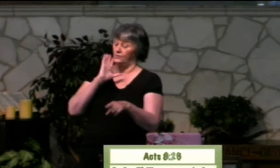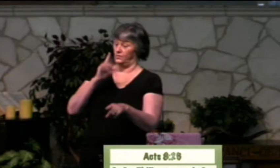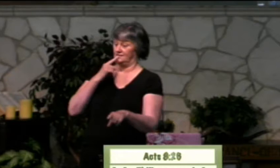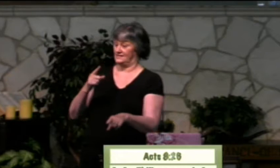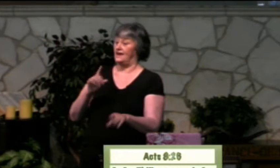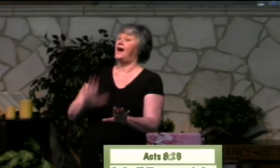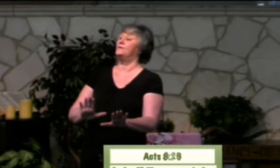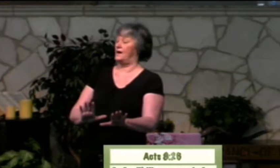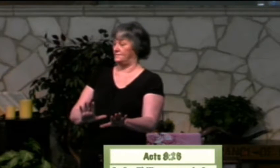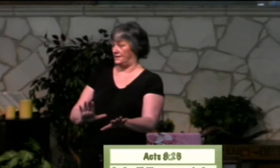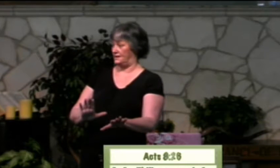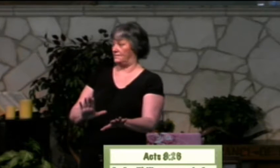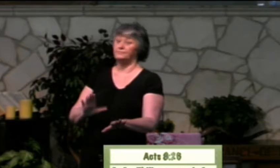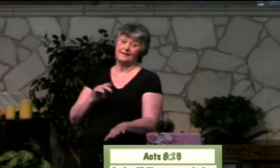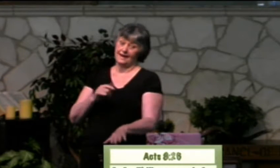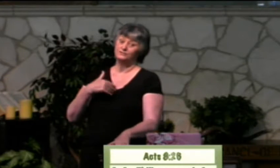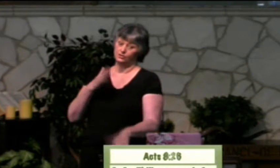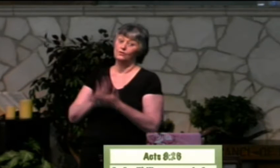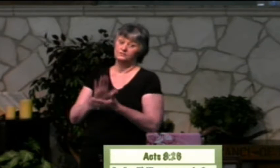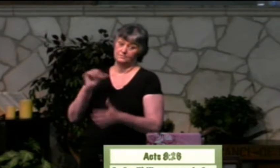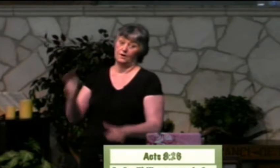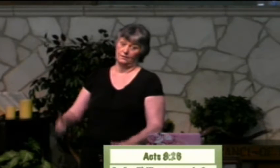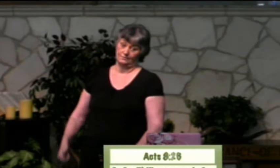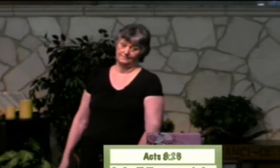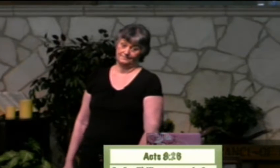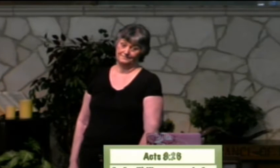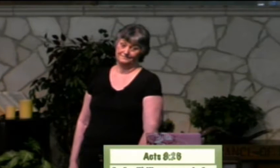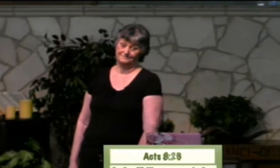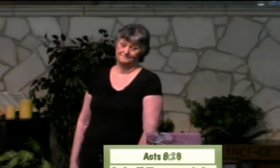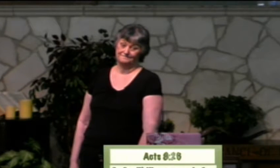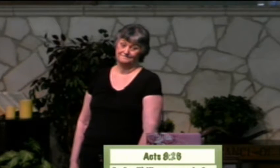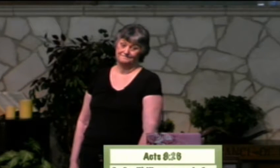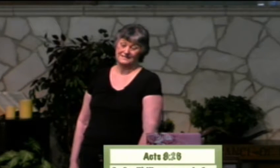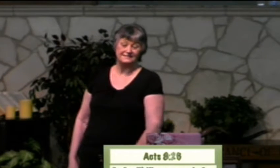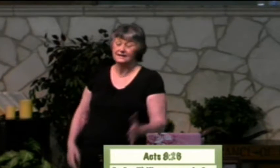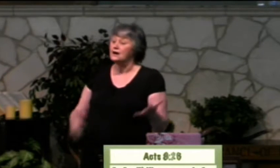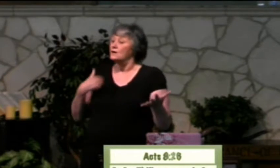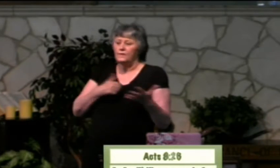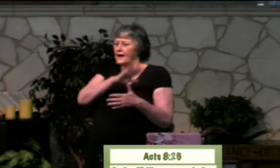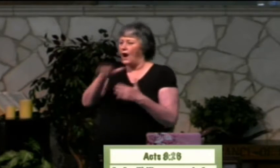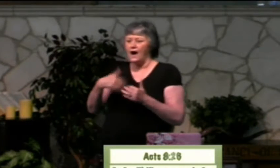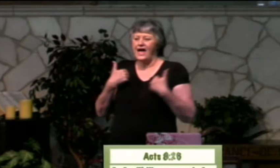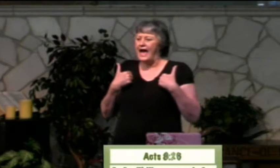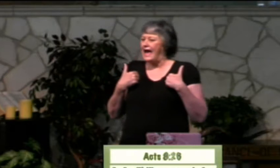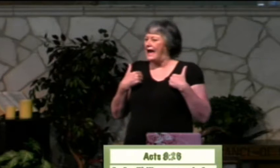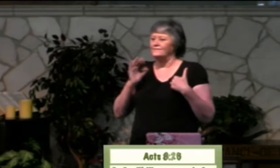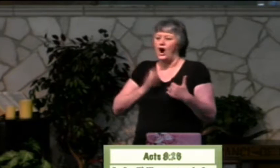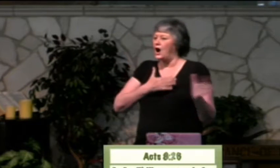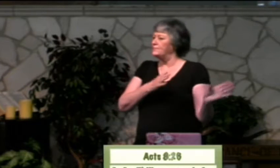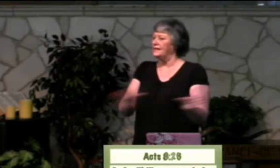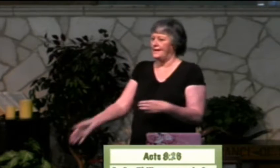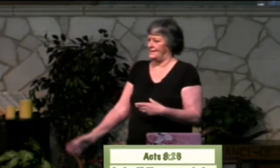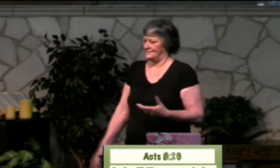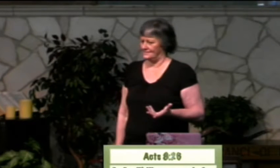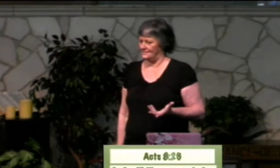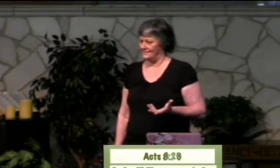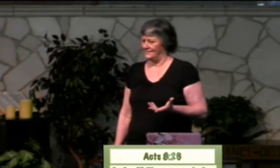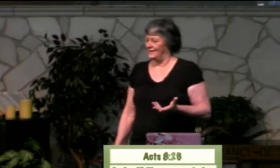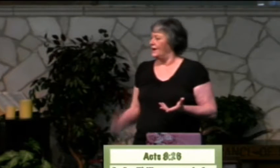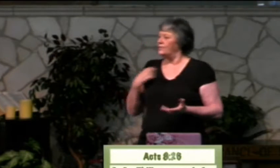would say, hey, wait a minute, Blake has school tomorrow. See, we all have our plans. We